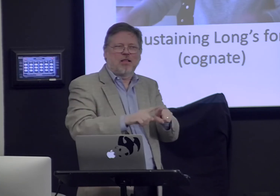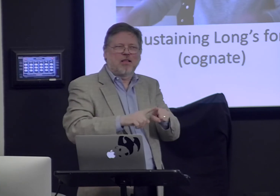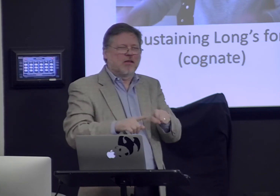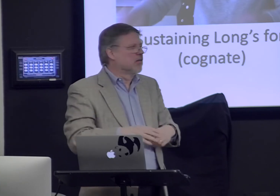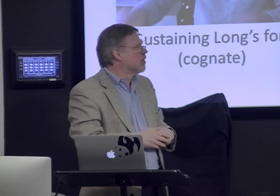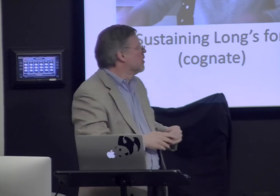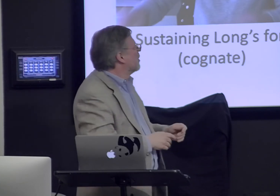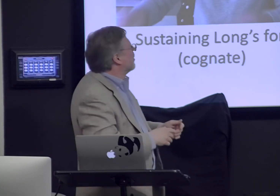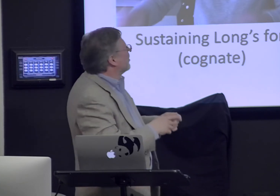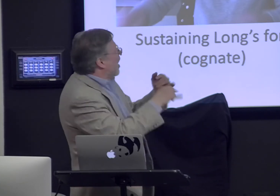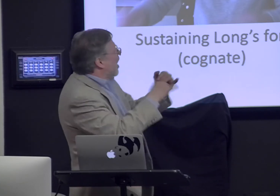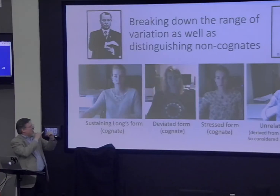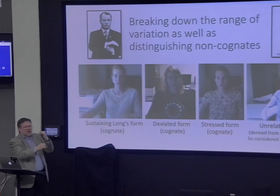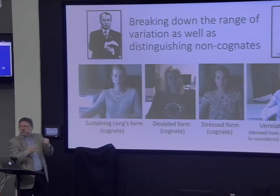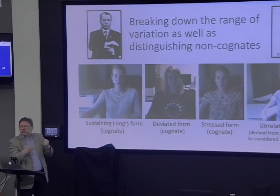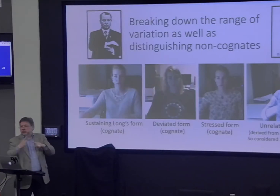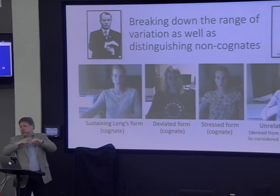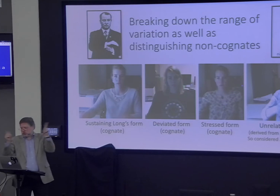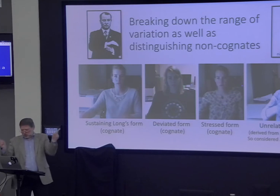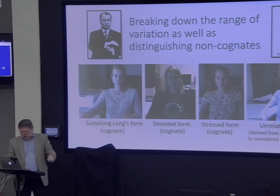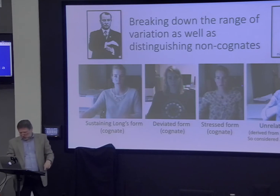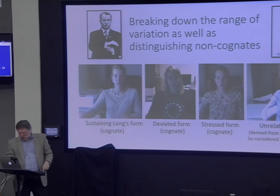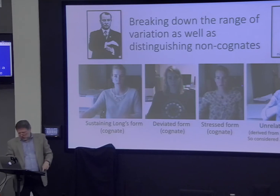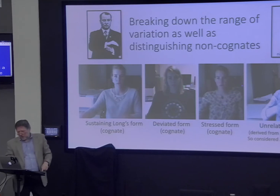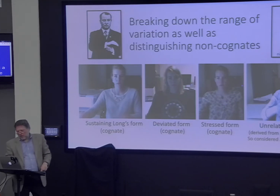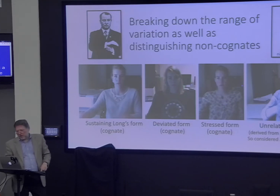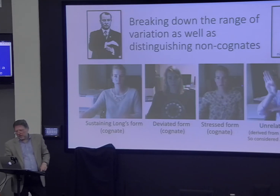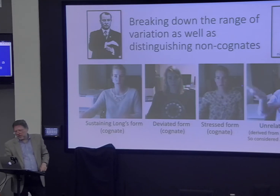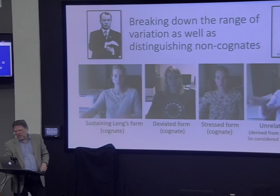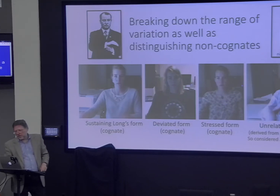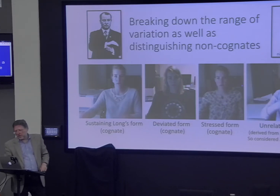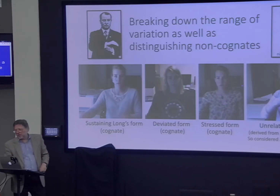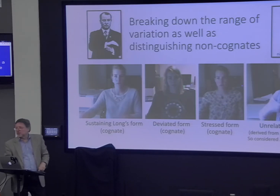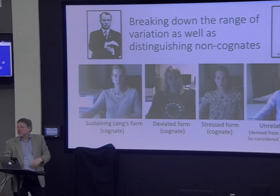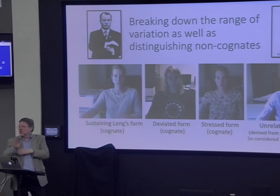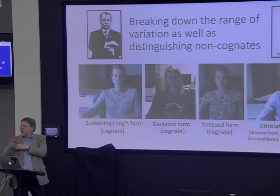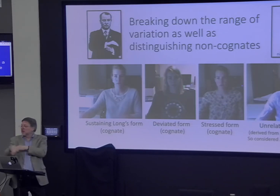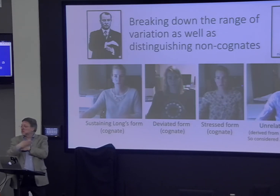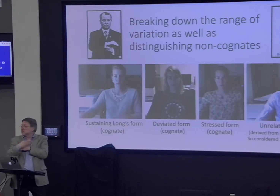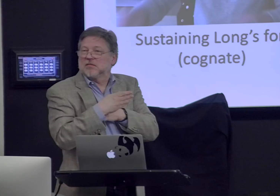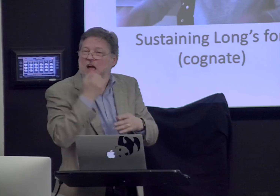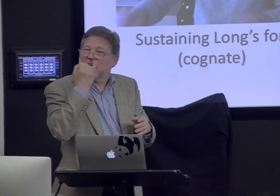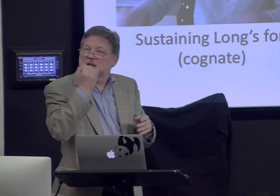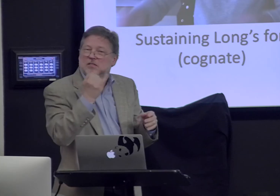all of these are variants that we saw in use in Iowa. The last one was the one that was most different.